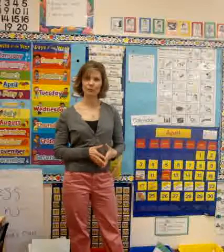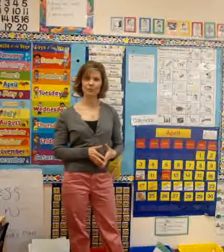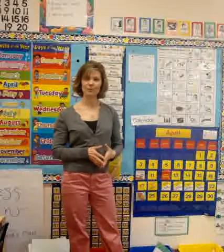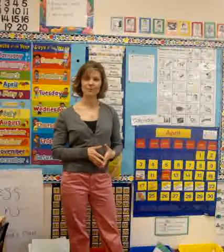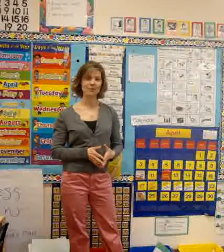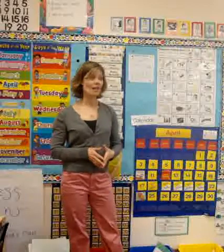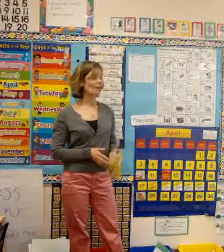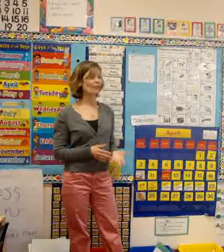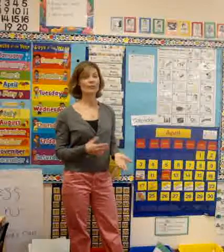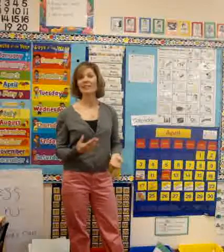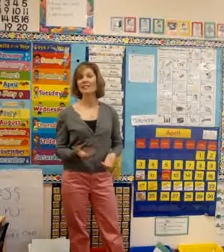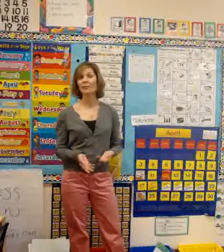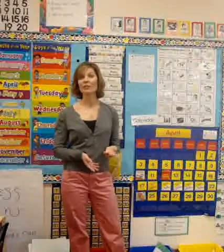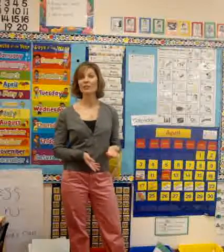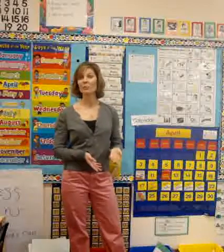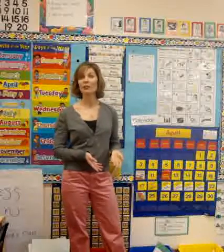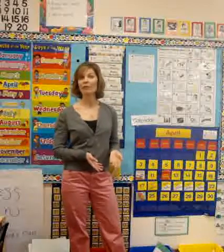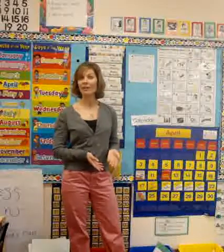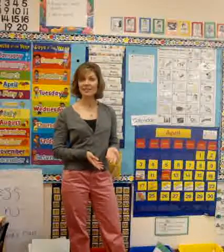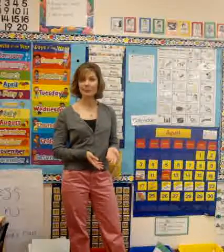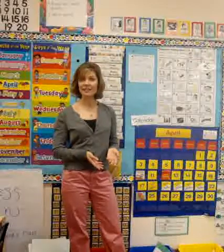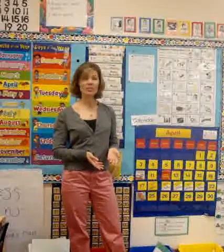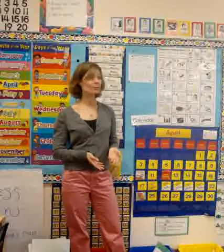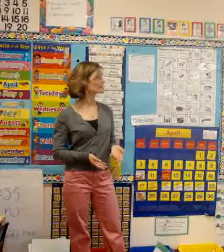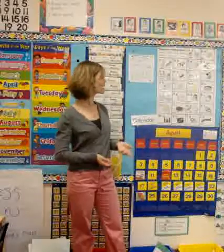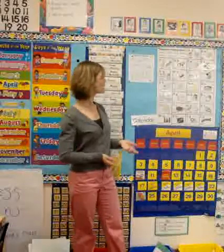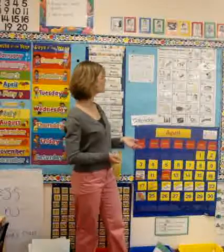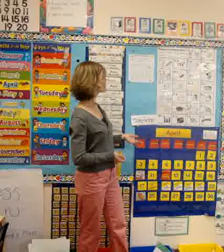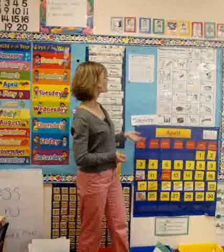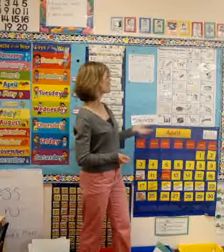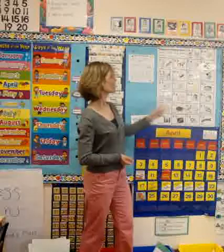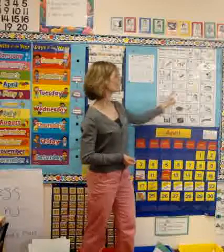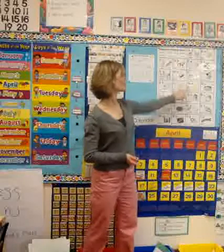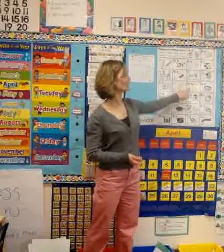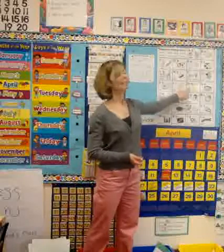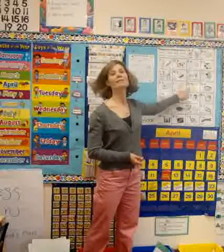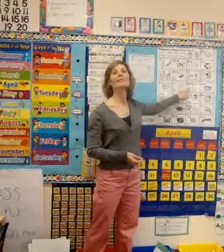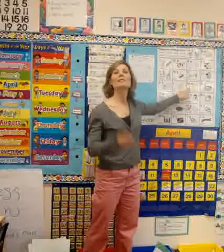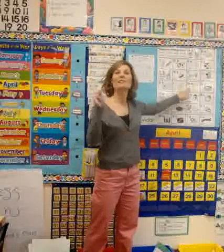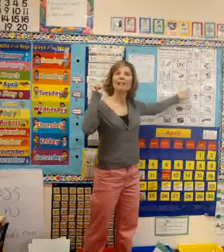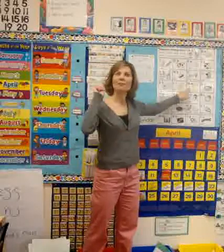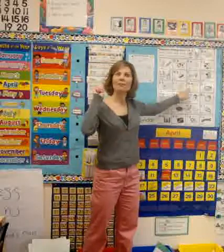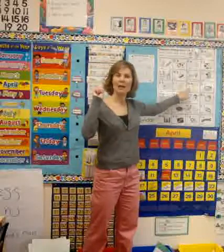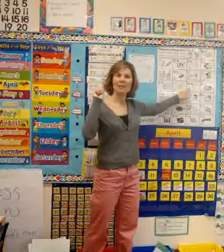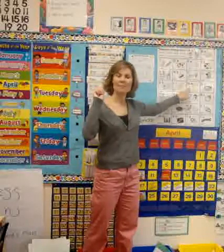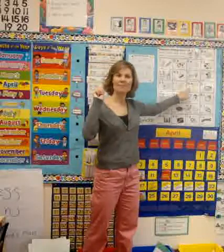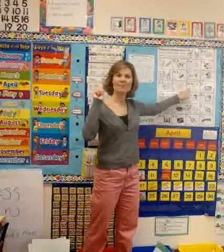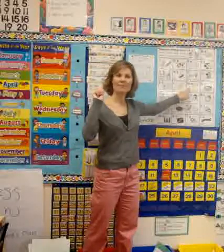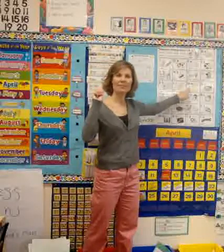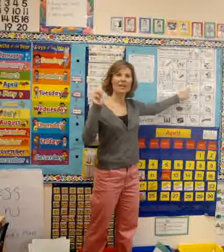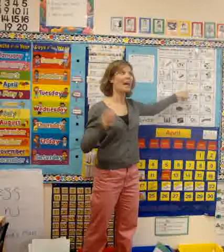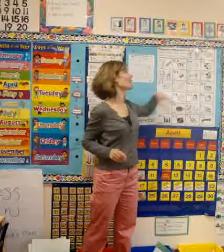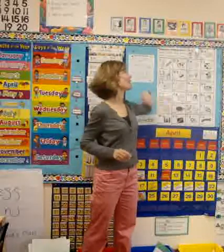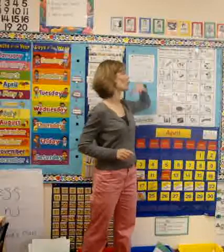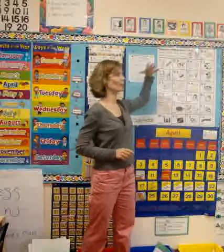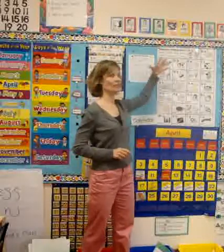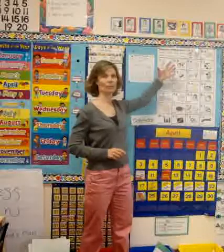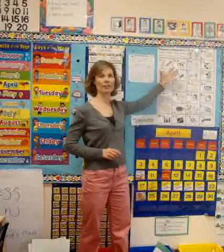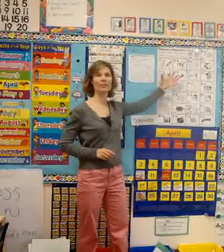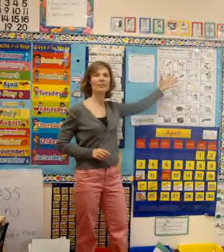children. The other thing is I might just point randomly to a sign, and we might sign for M, and then I would point to another